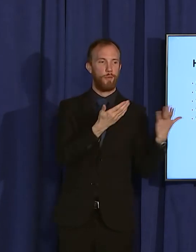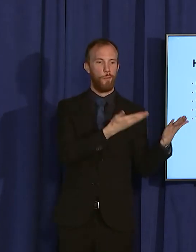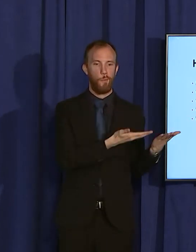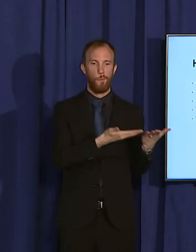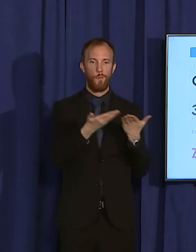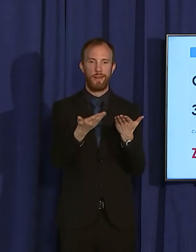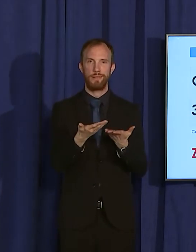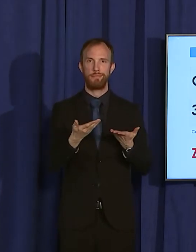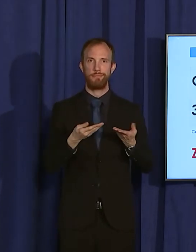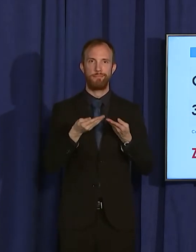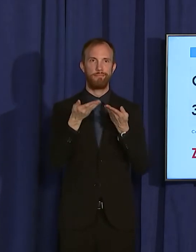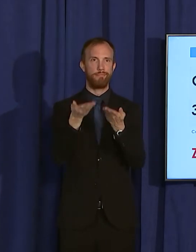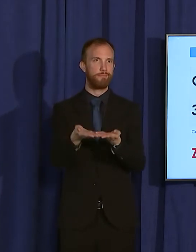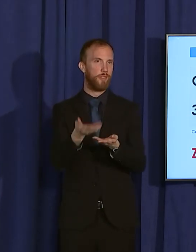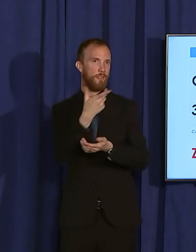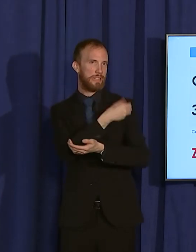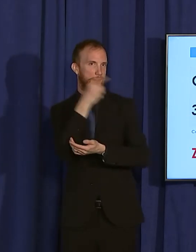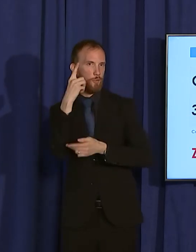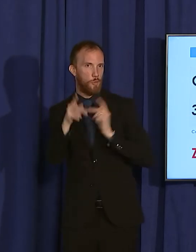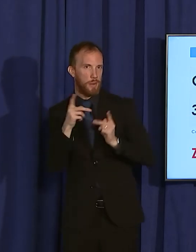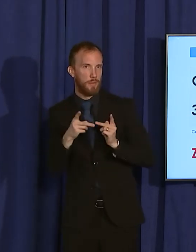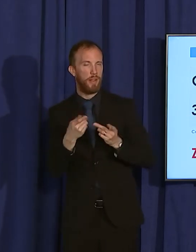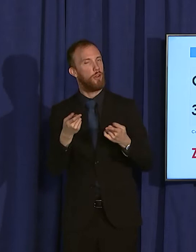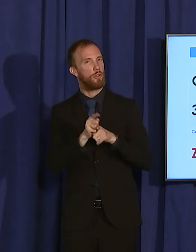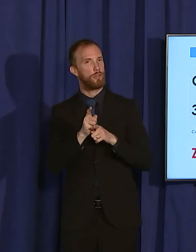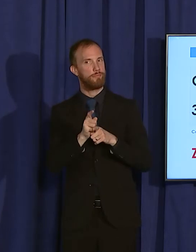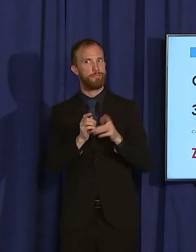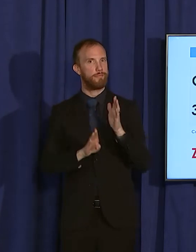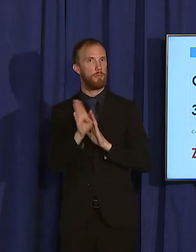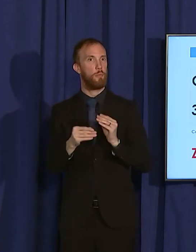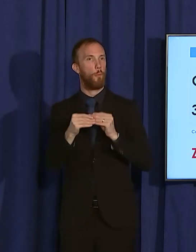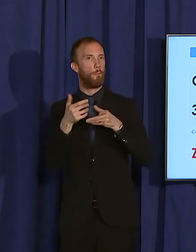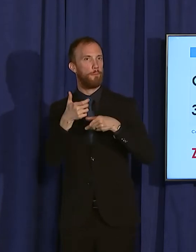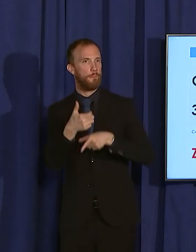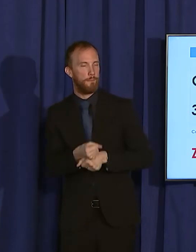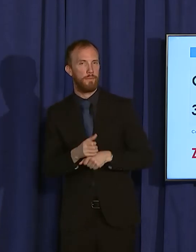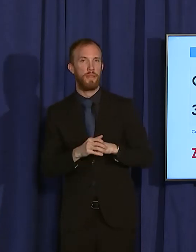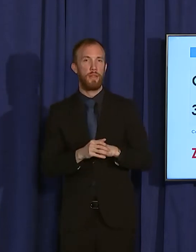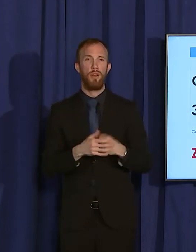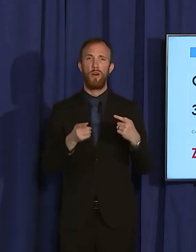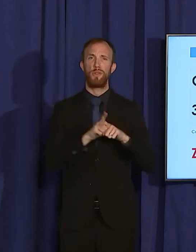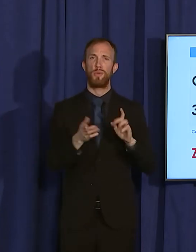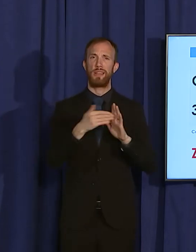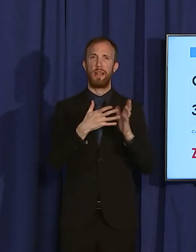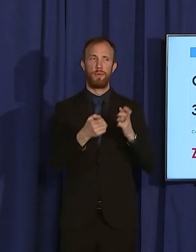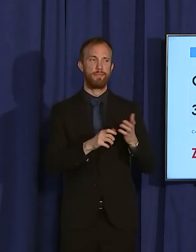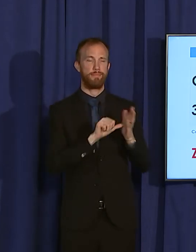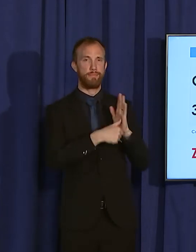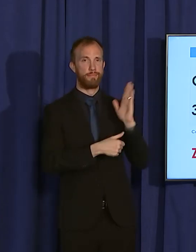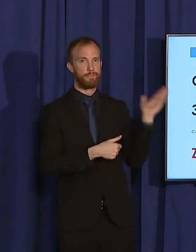that convenience. And I just want to end by highlighting again the Chicago Vaccine Hotline,